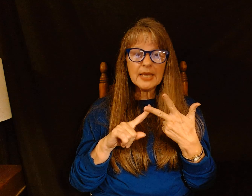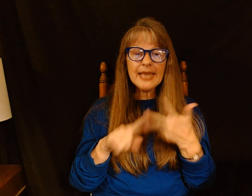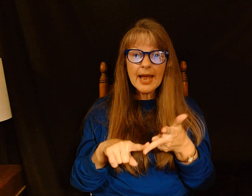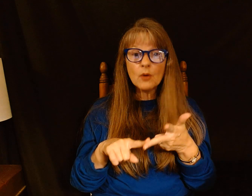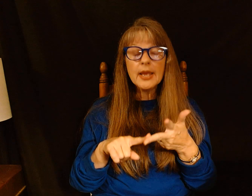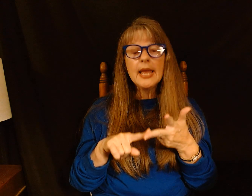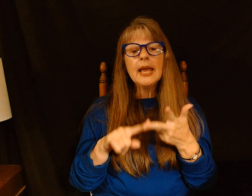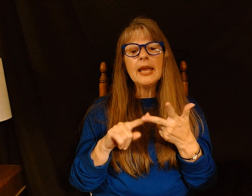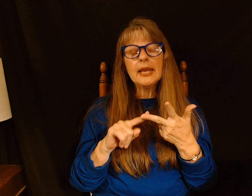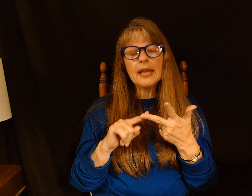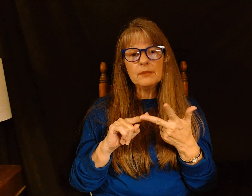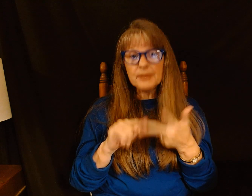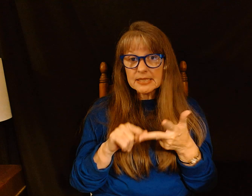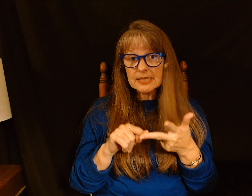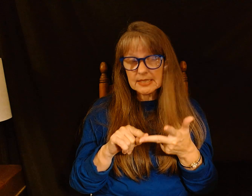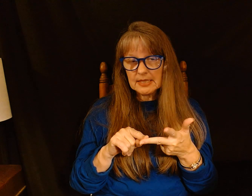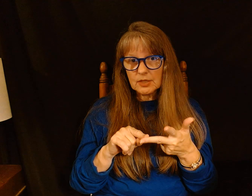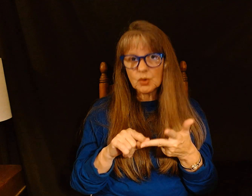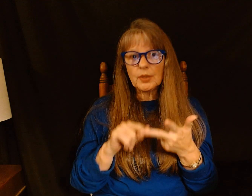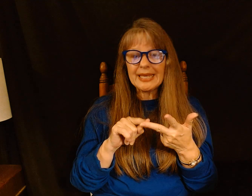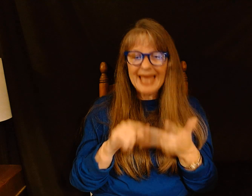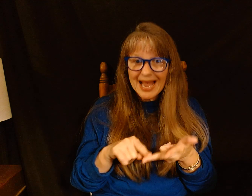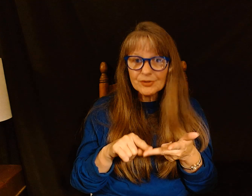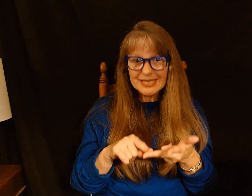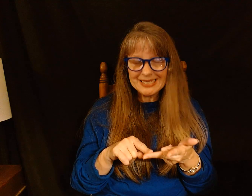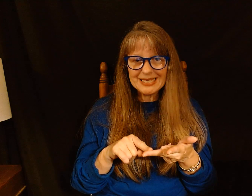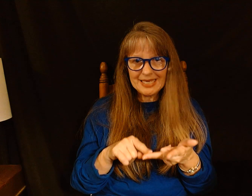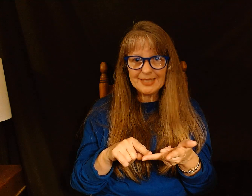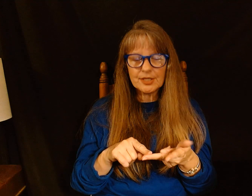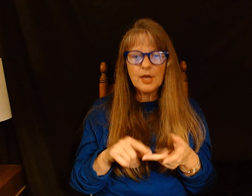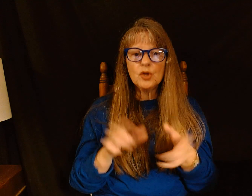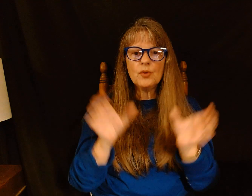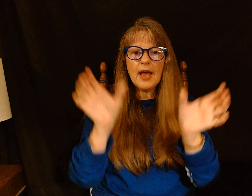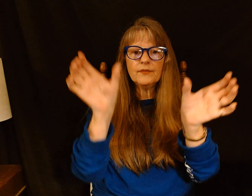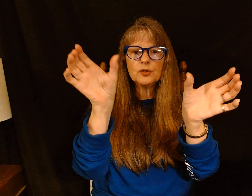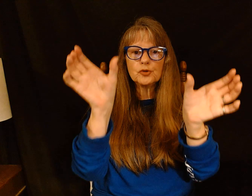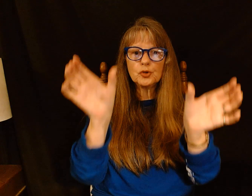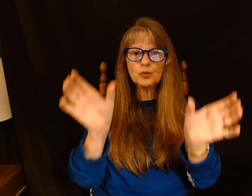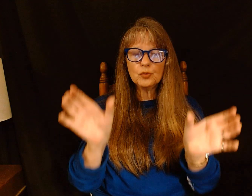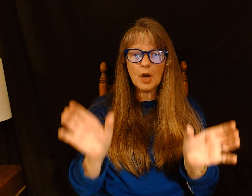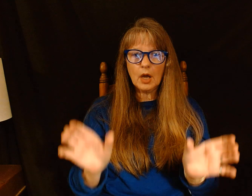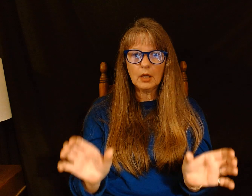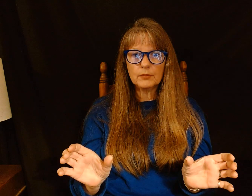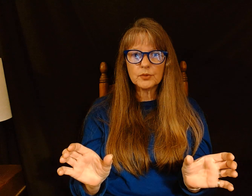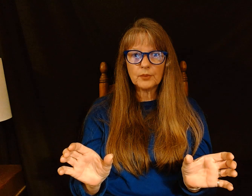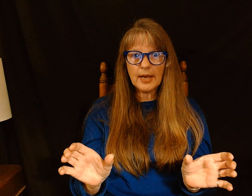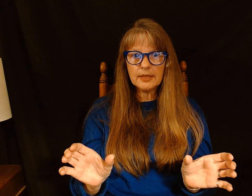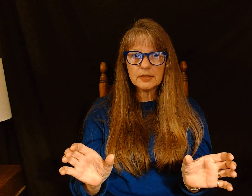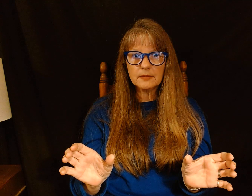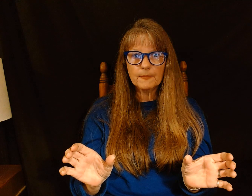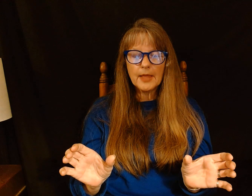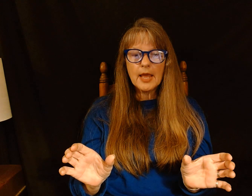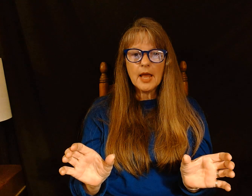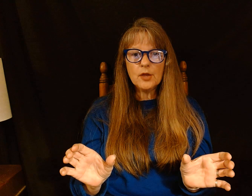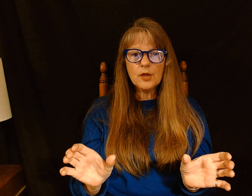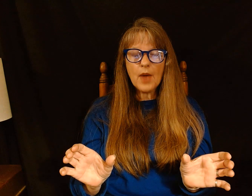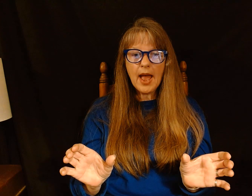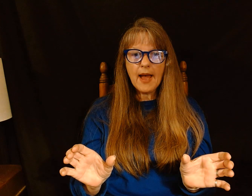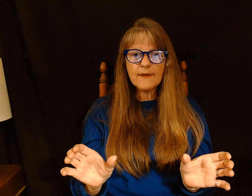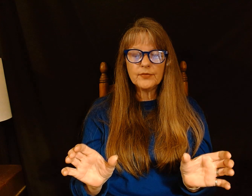Now, in a business sense or an accounting sense, you have the 2 columns, right? And you have the